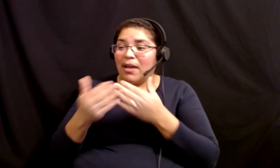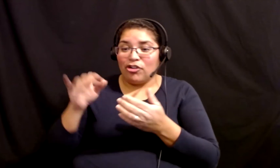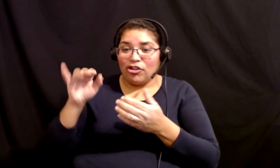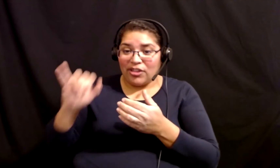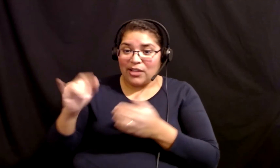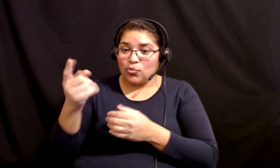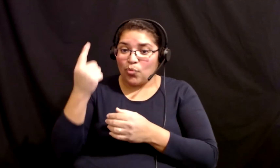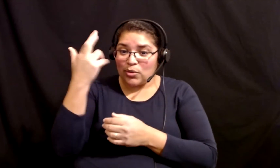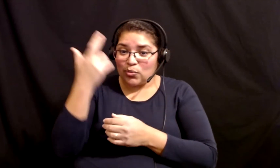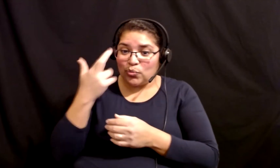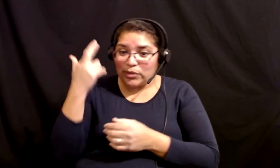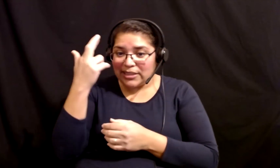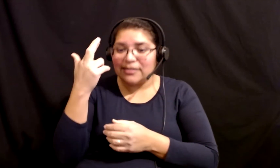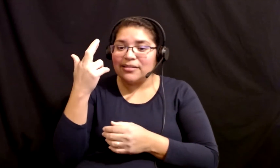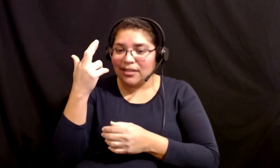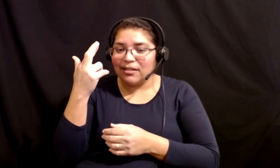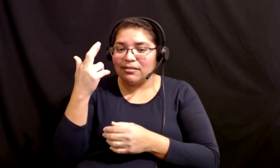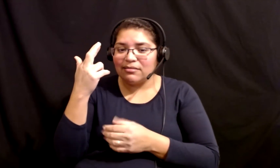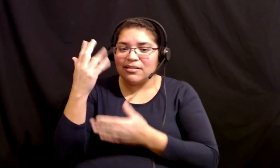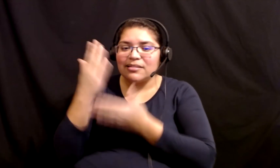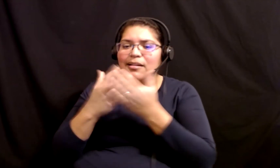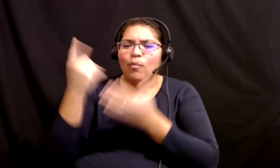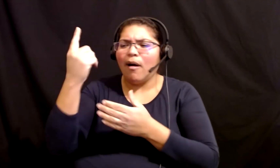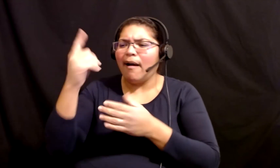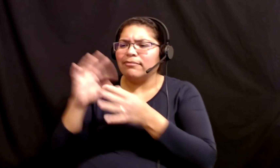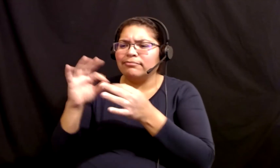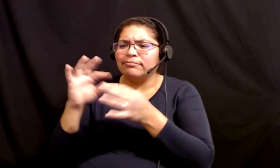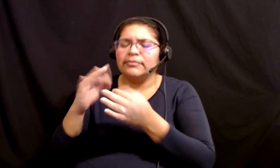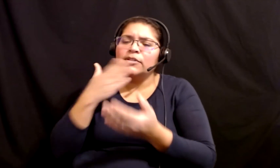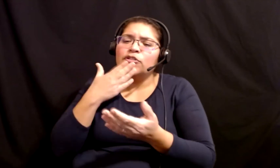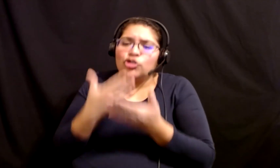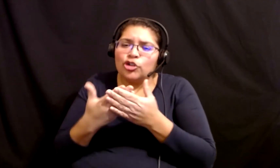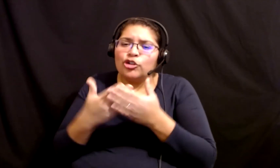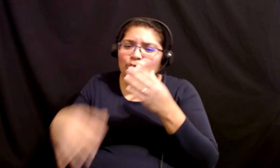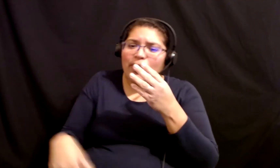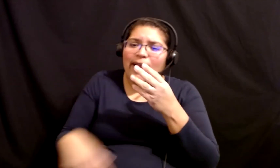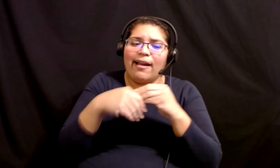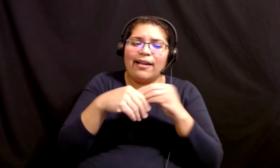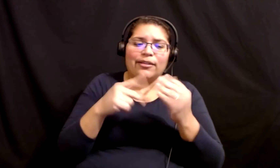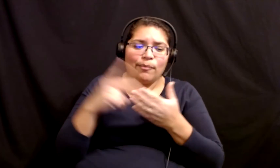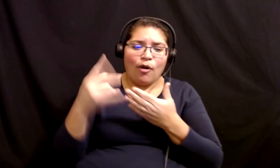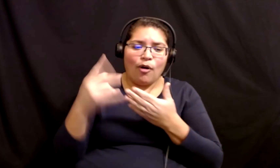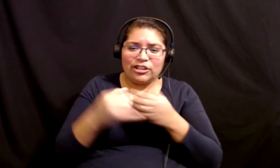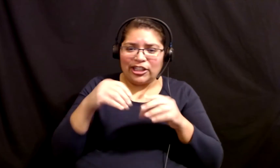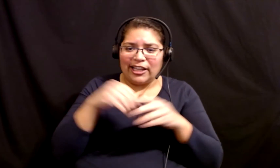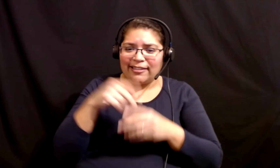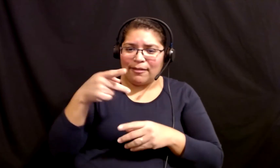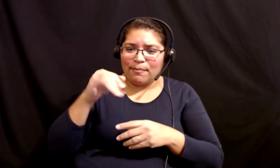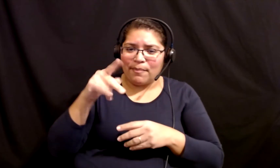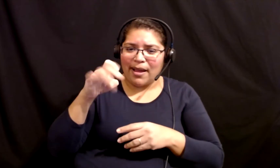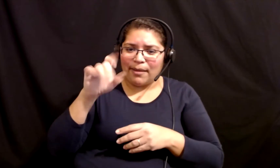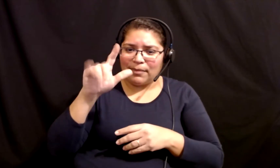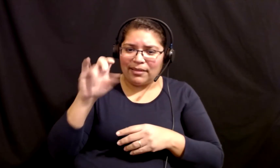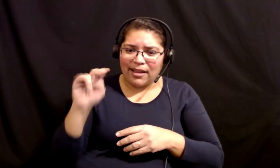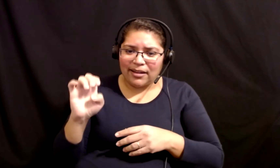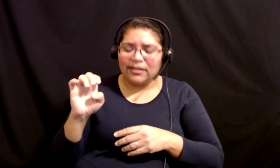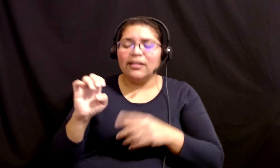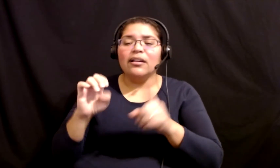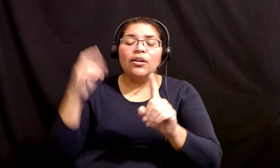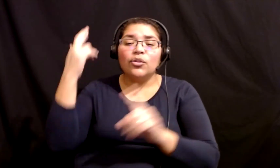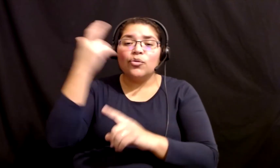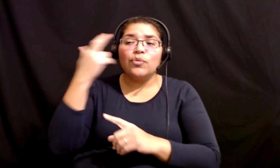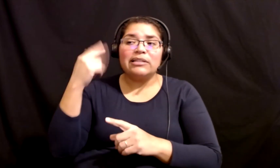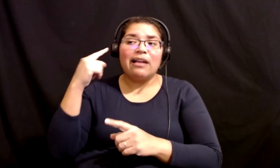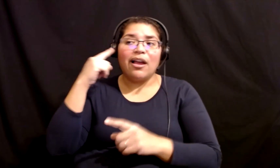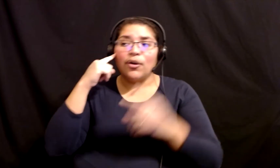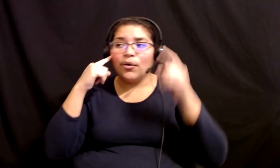of the reasons that someone stated that it would be good to add to these projects in the pipeline, the reasons I've heard over